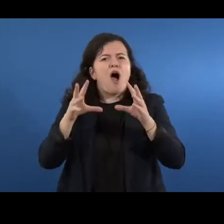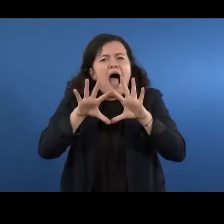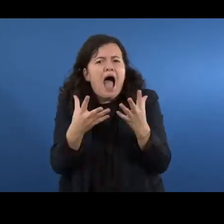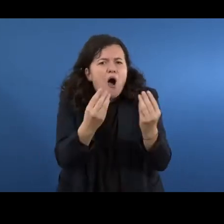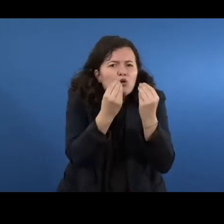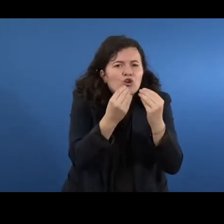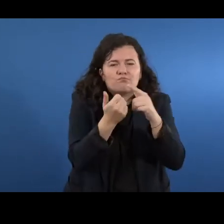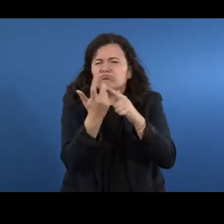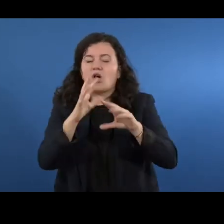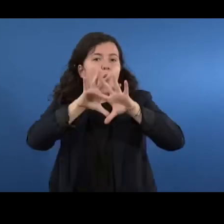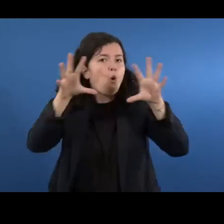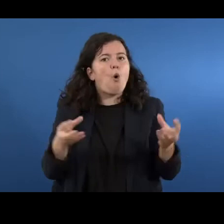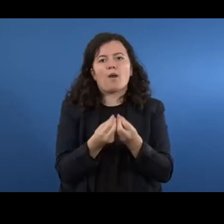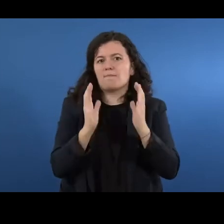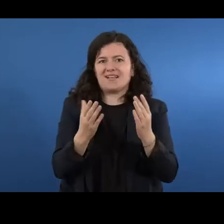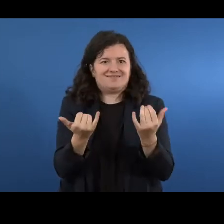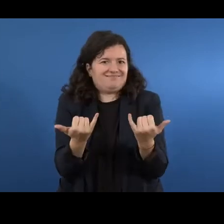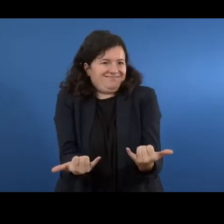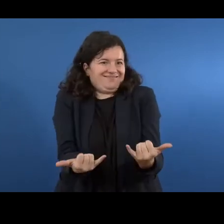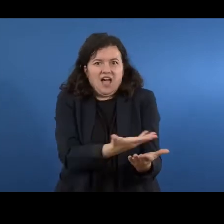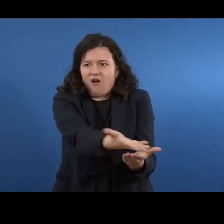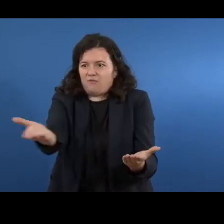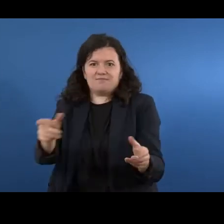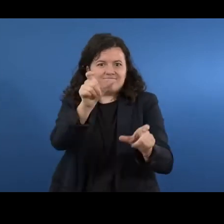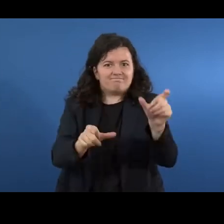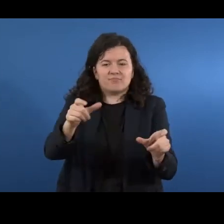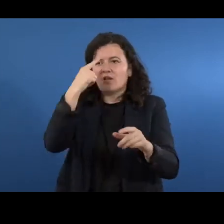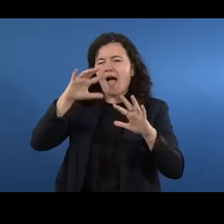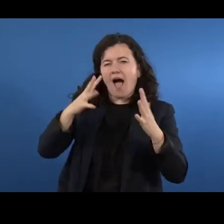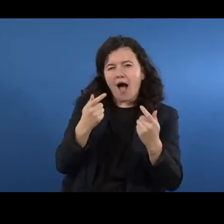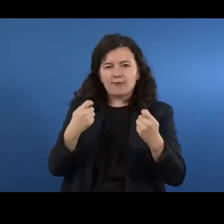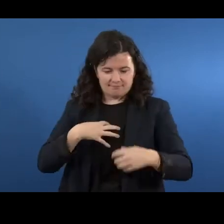are definitely critical today to mention only some of them.